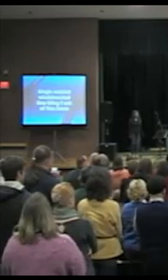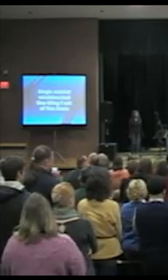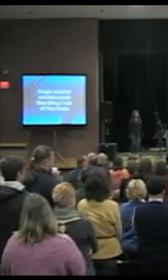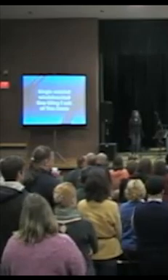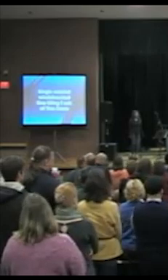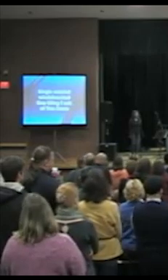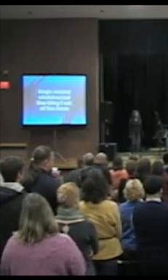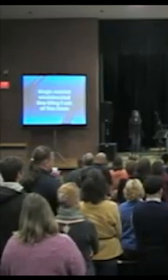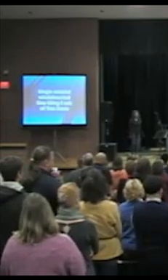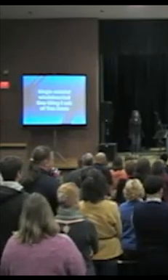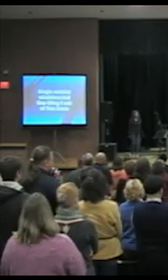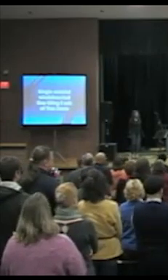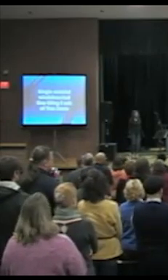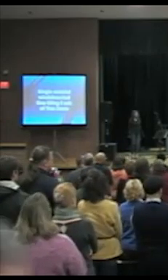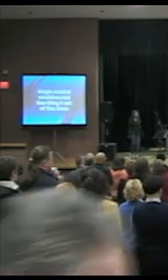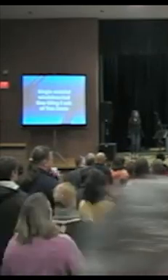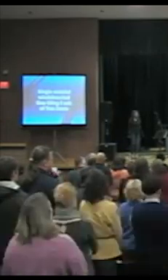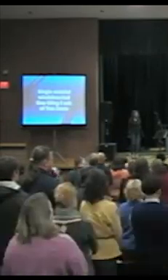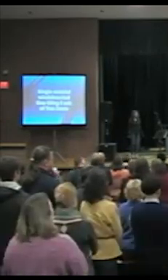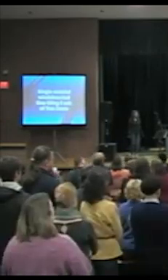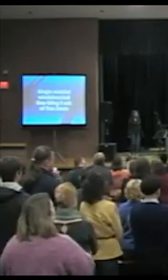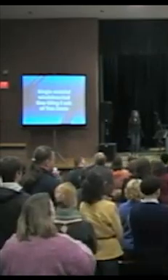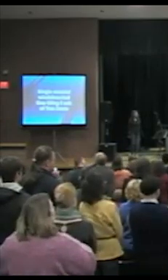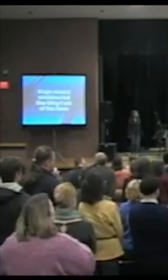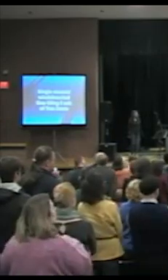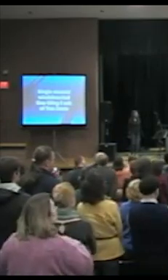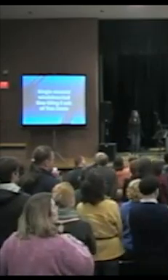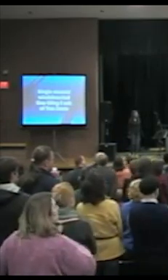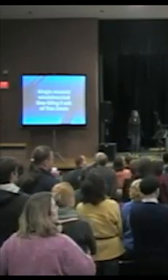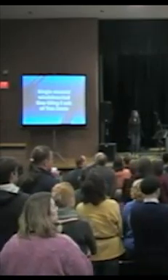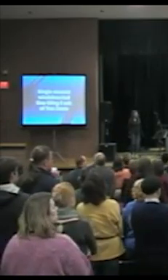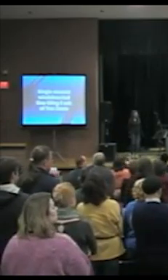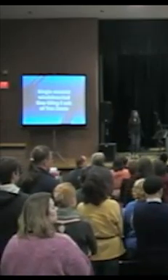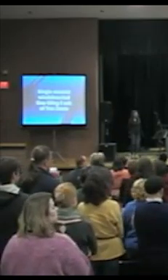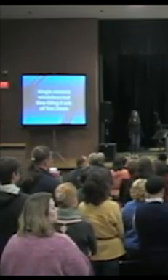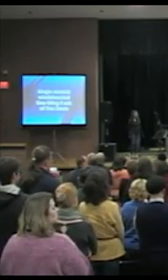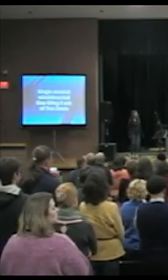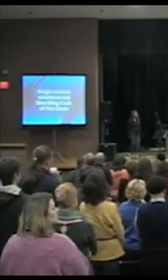wholehearted, one thing I ask of you,